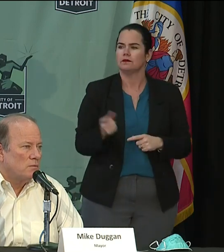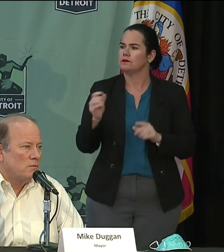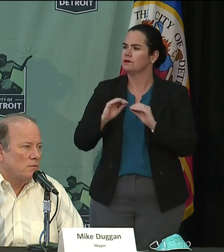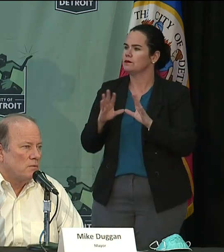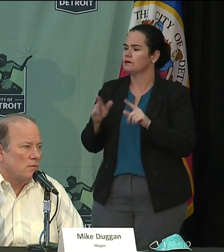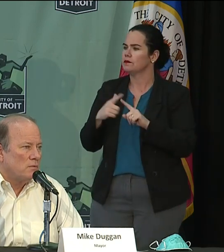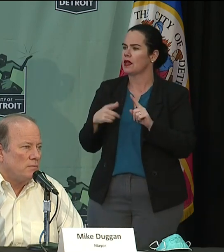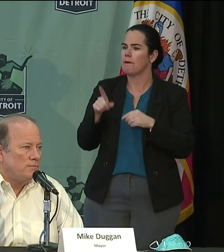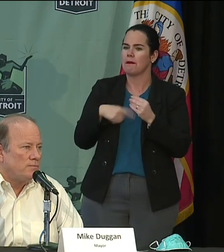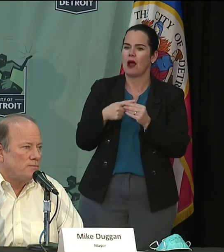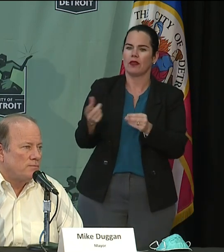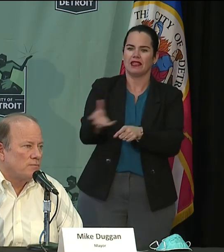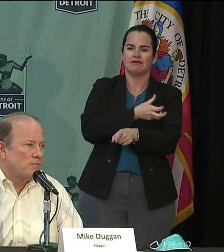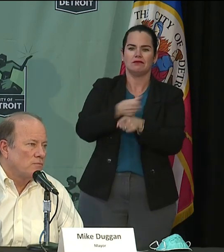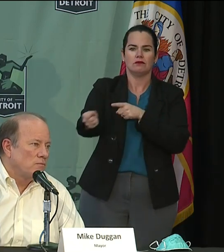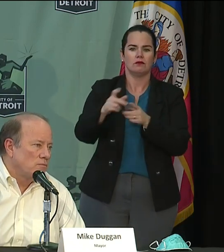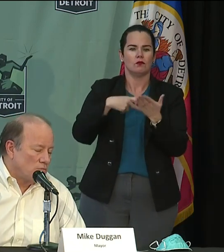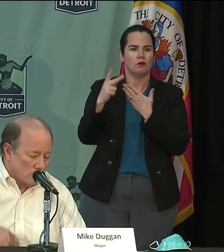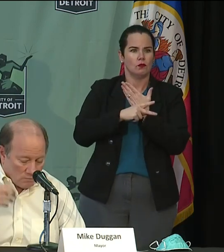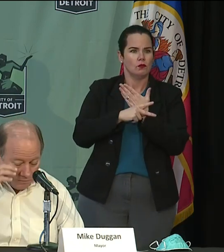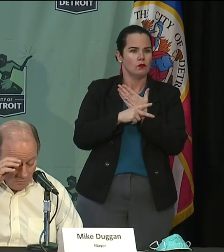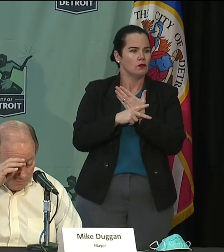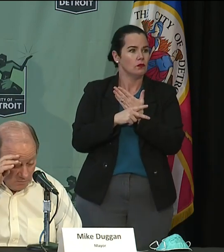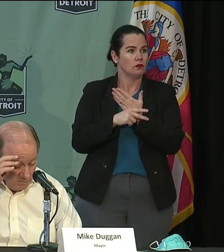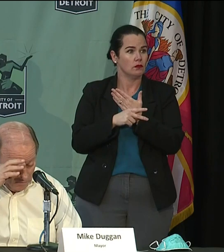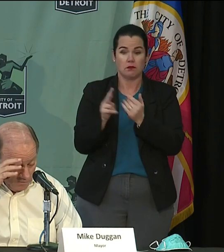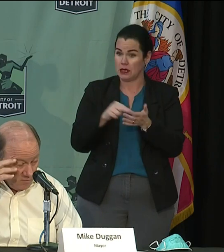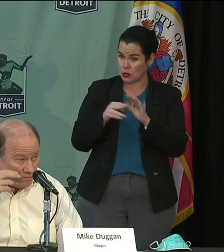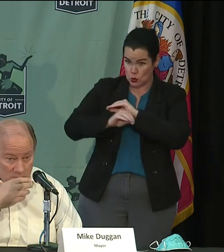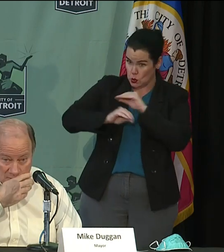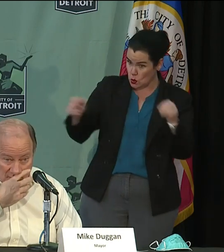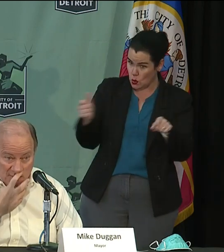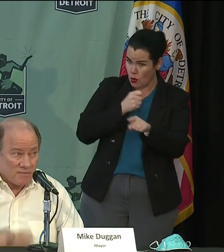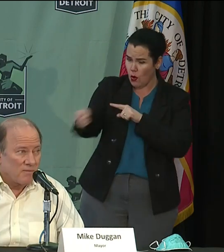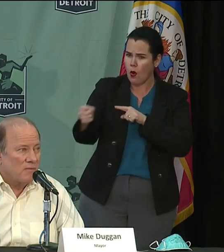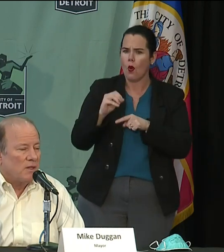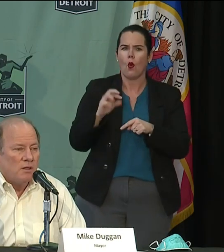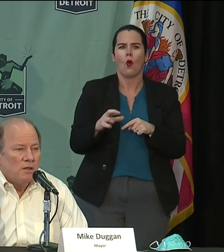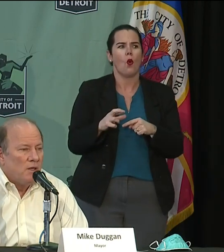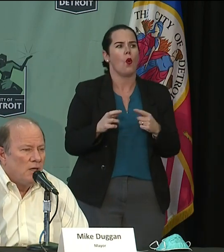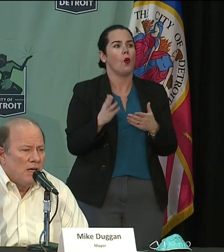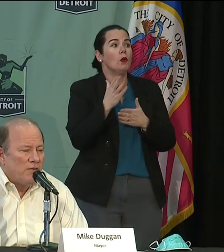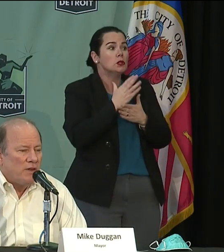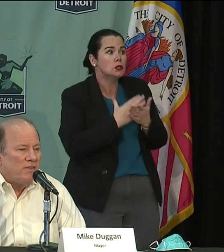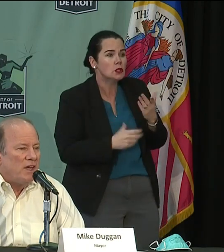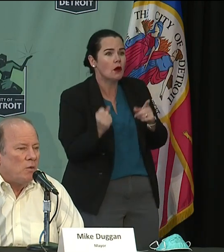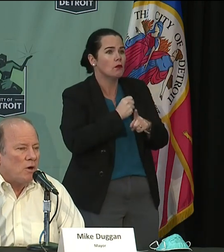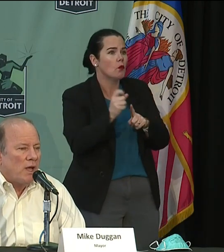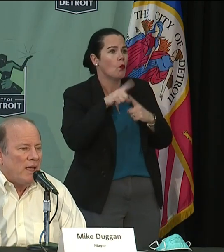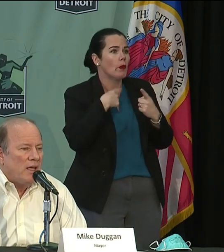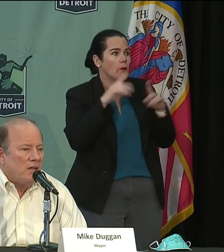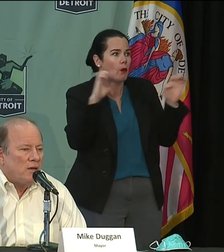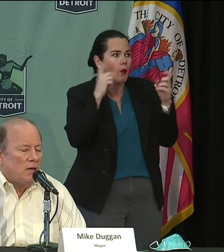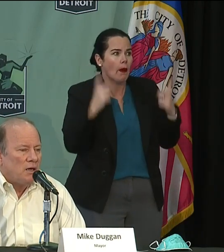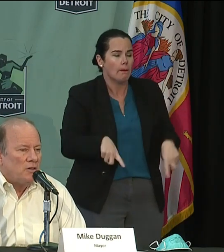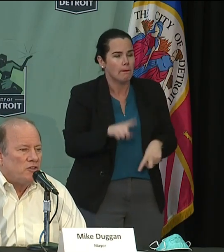the demolition program. Would there be no demolitions, or would there be some limited demolitions for emergencies? If there were